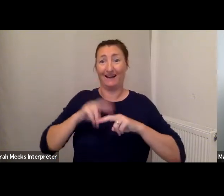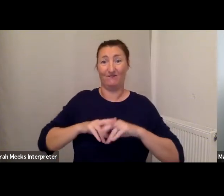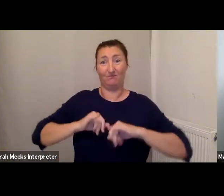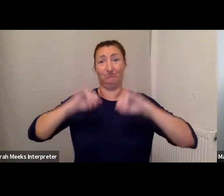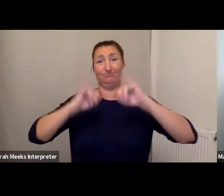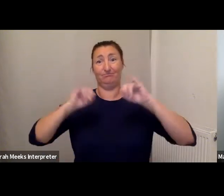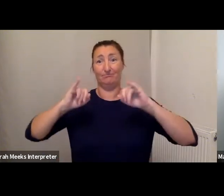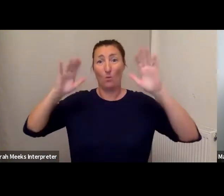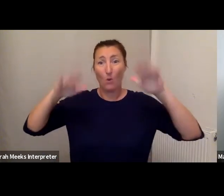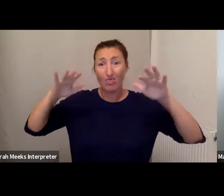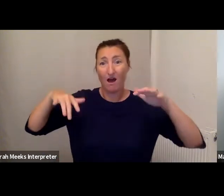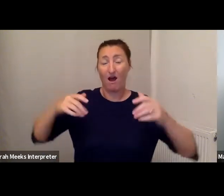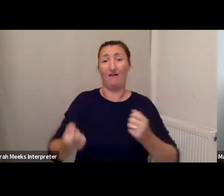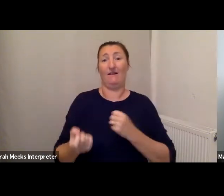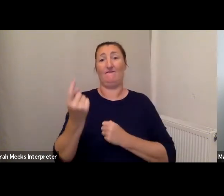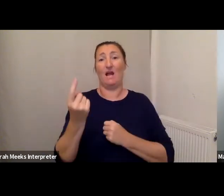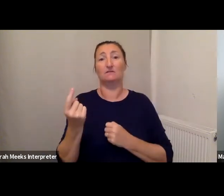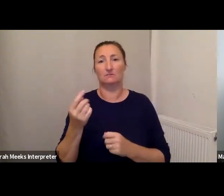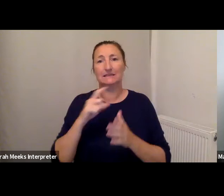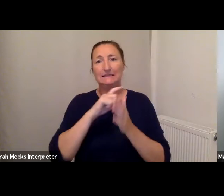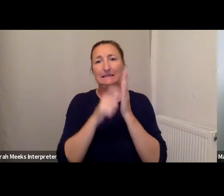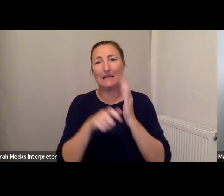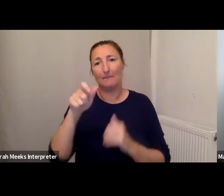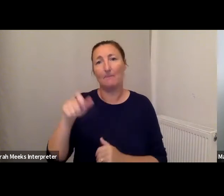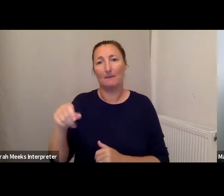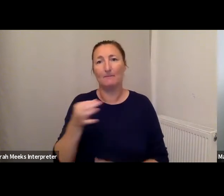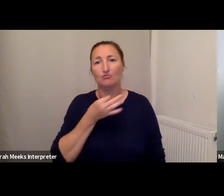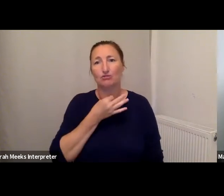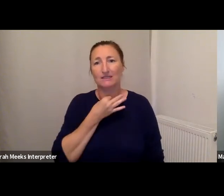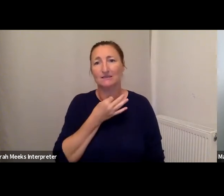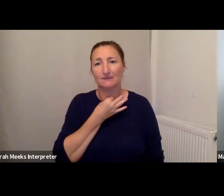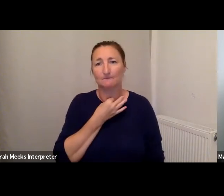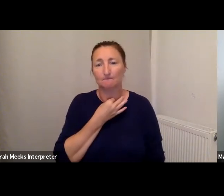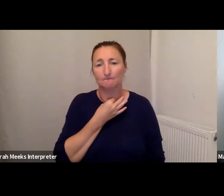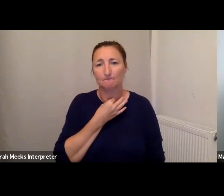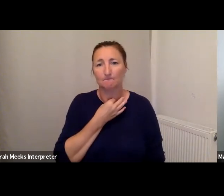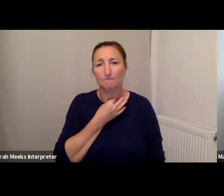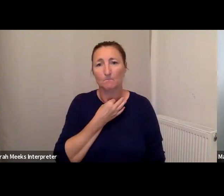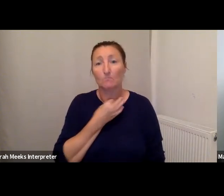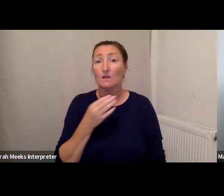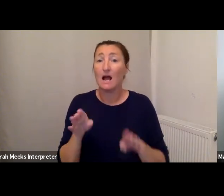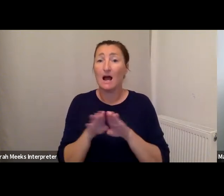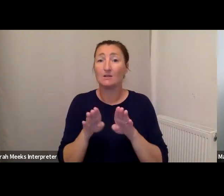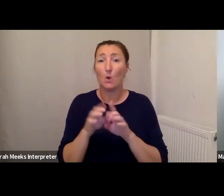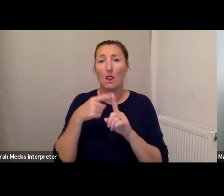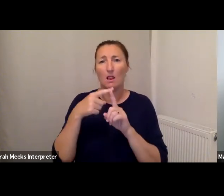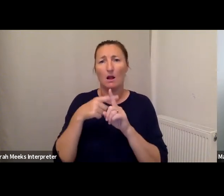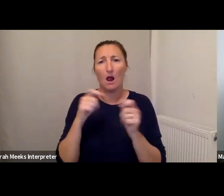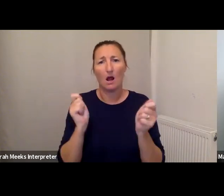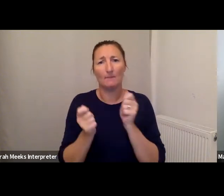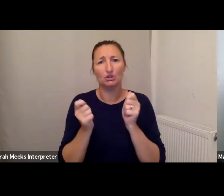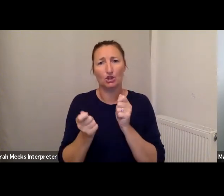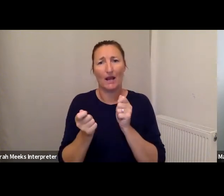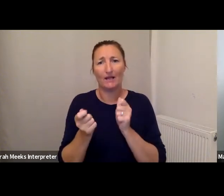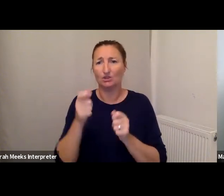people with disabilities in the most at-risk group. Our research has shown that people with disabilities often lack knowledge about climate change, and that's not